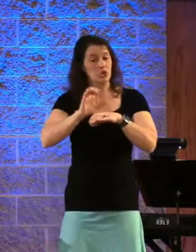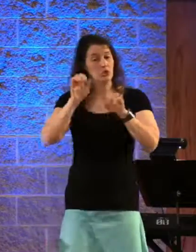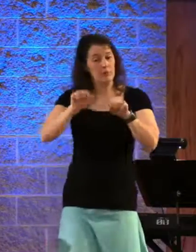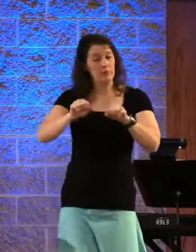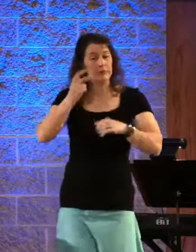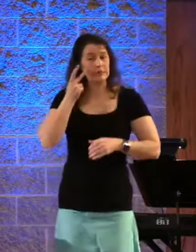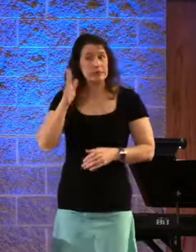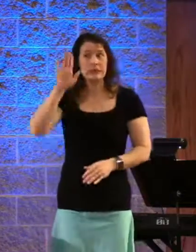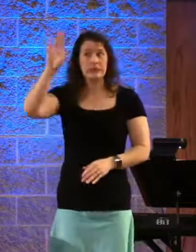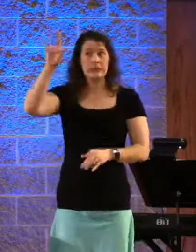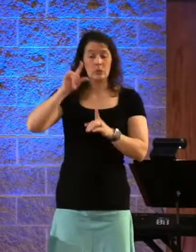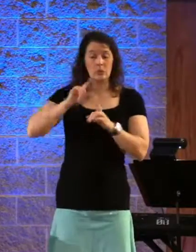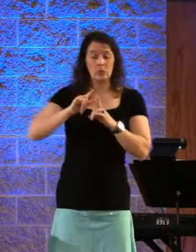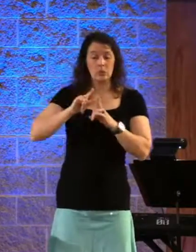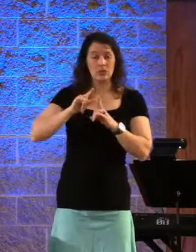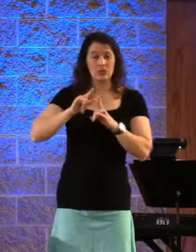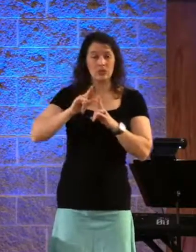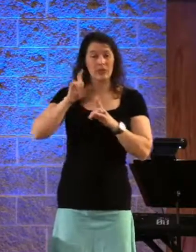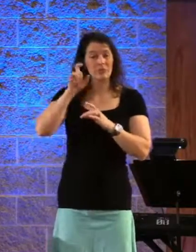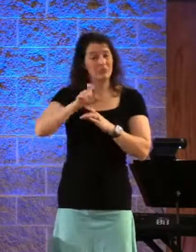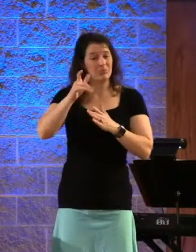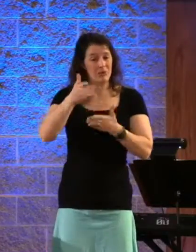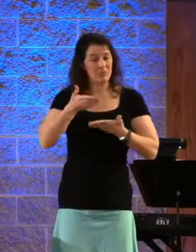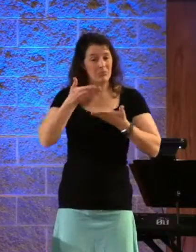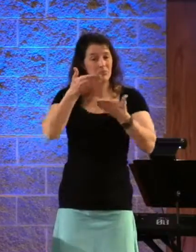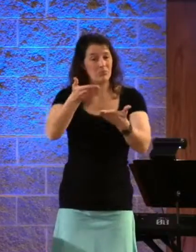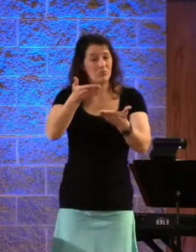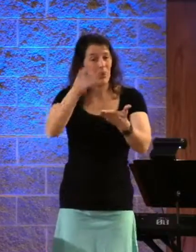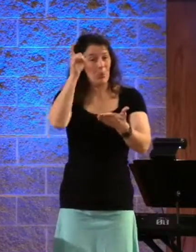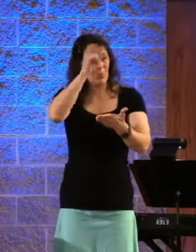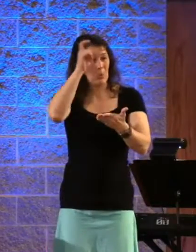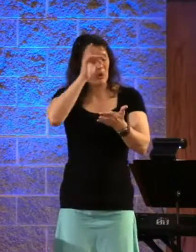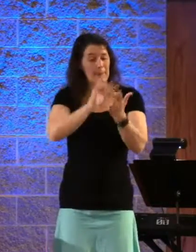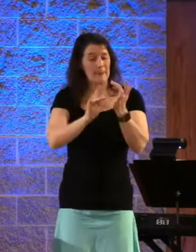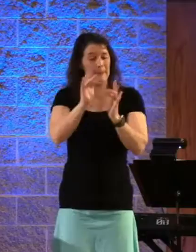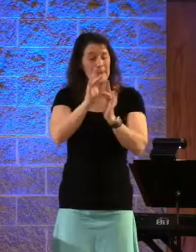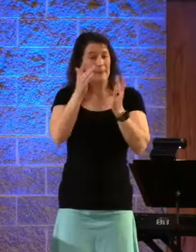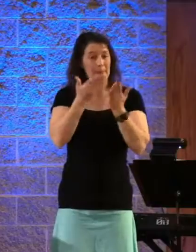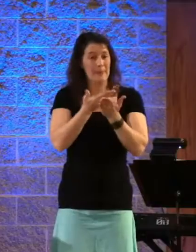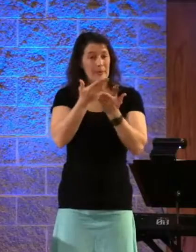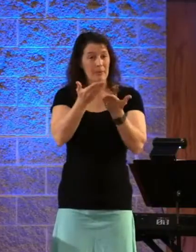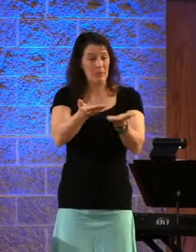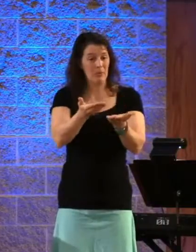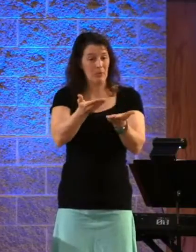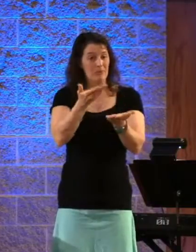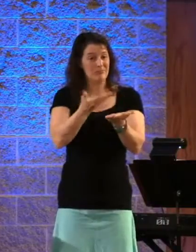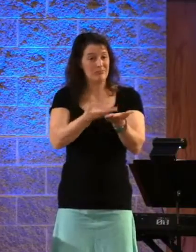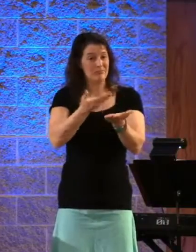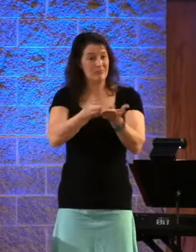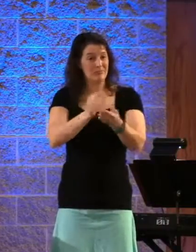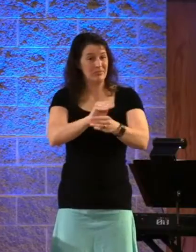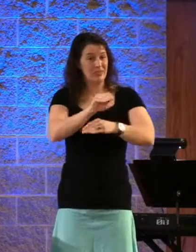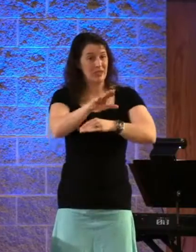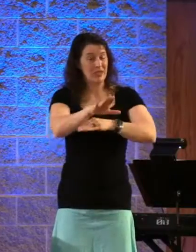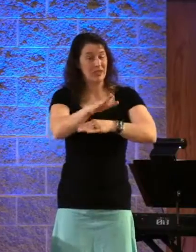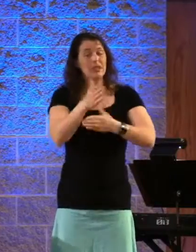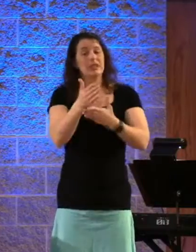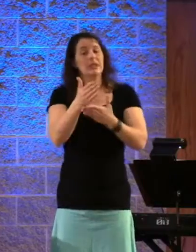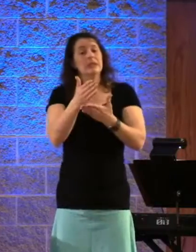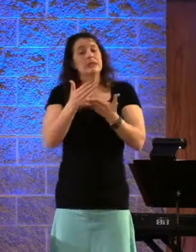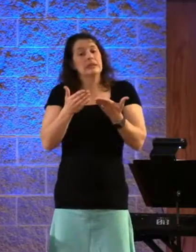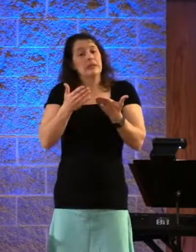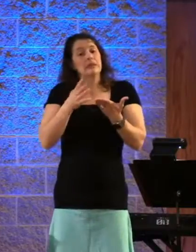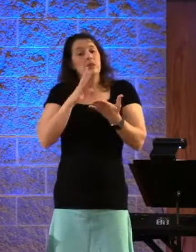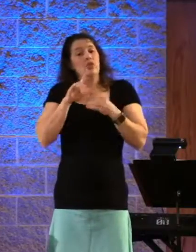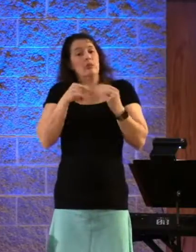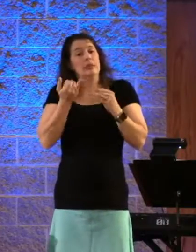we must provide wise biblical counsel. And the things I'm going to talk about today are going to be very controversial in the next